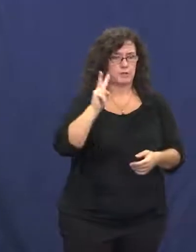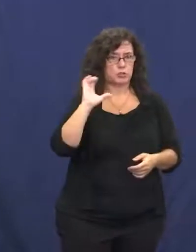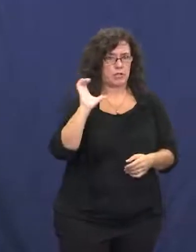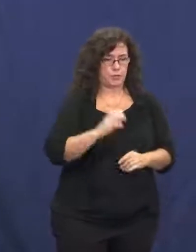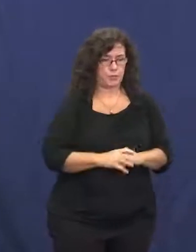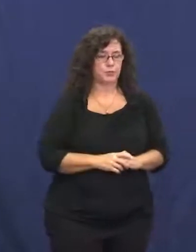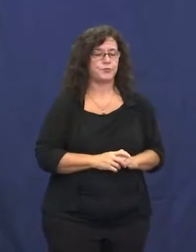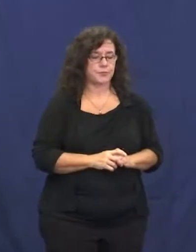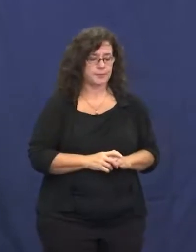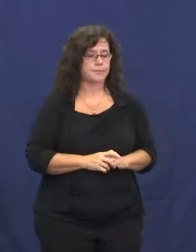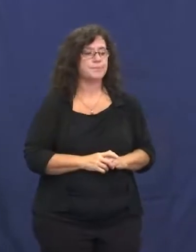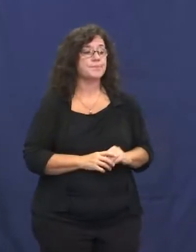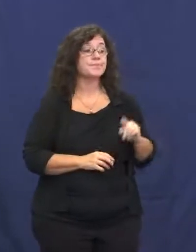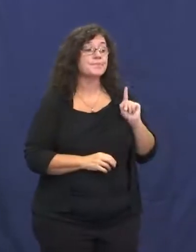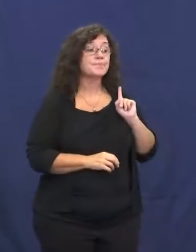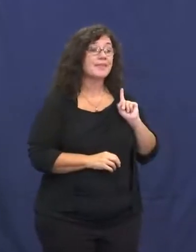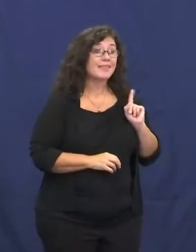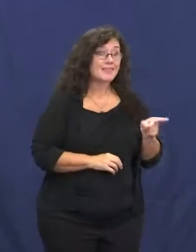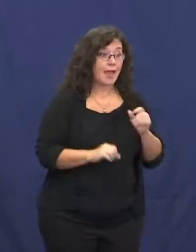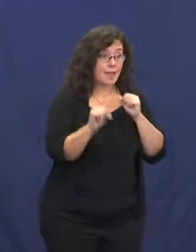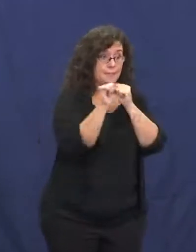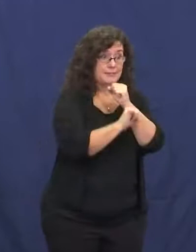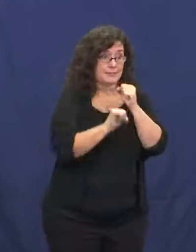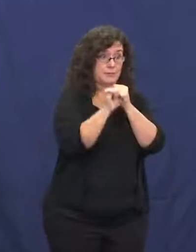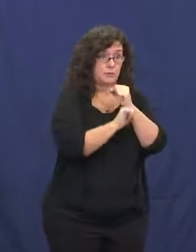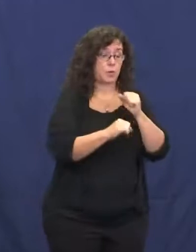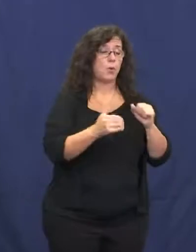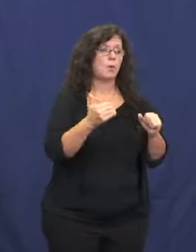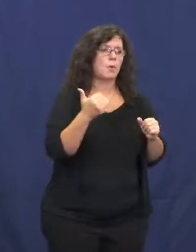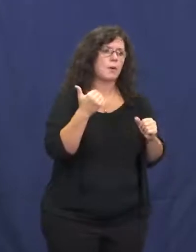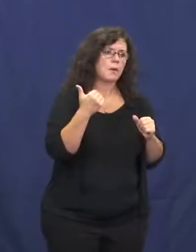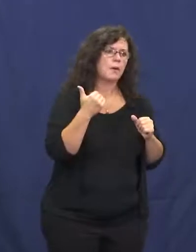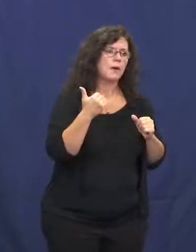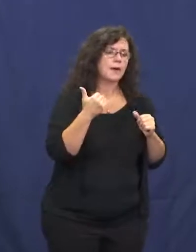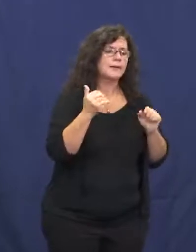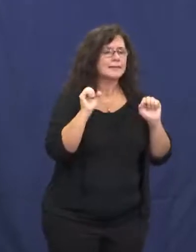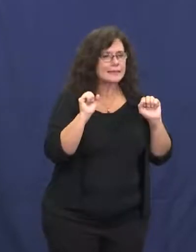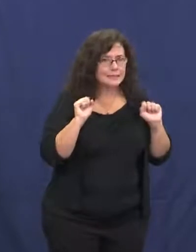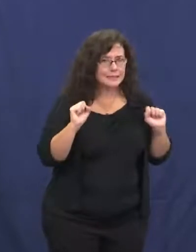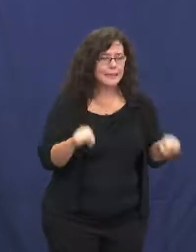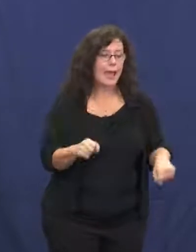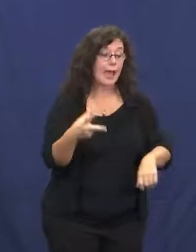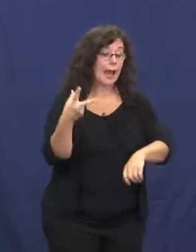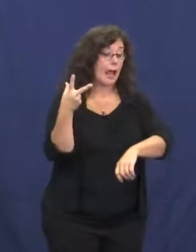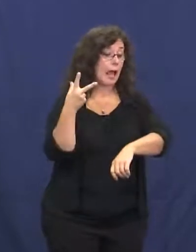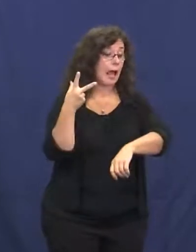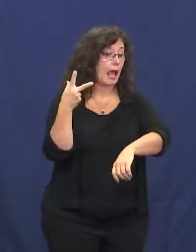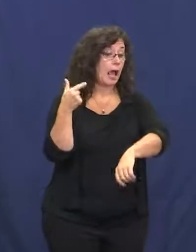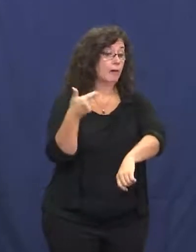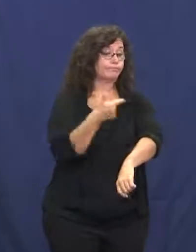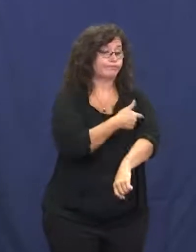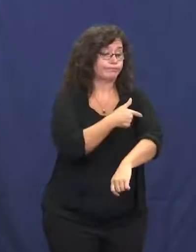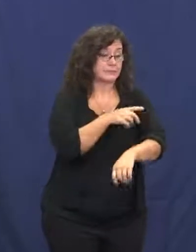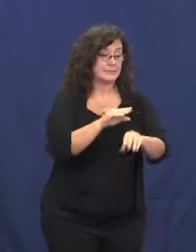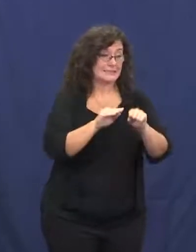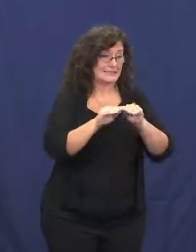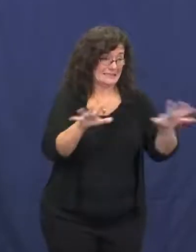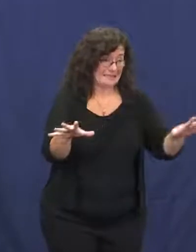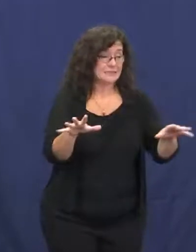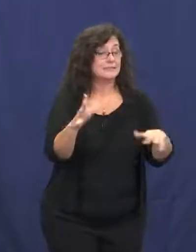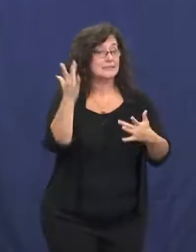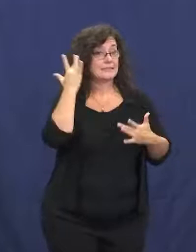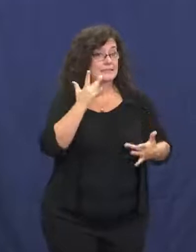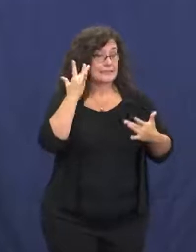This mosquito has some medical significance to it in that it can transmit some tropical diseases such